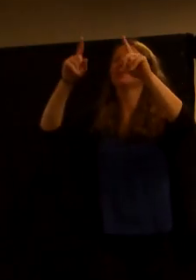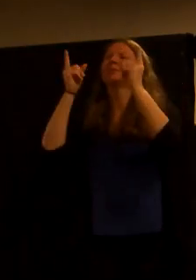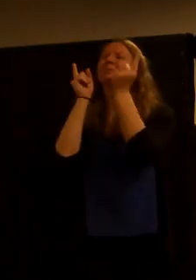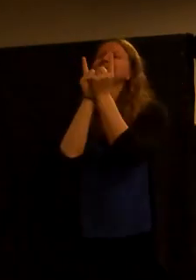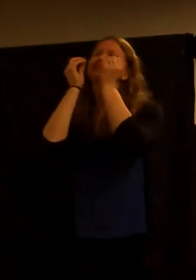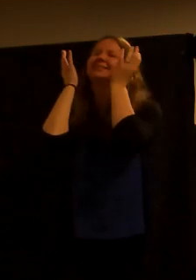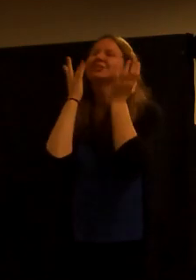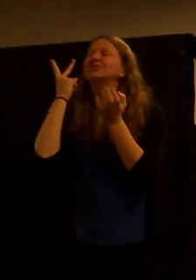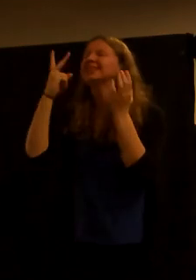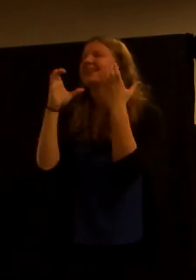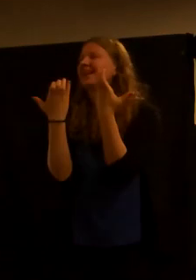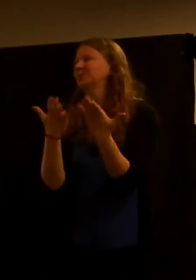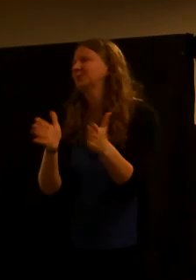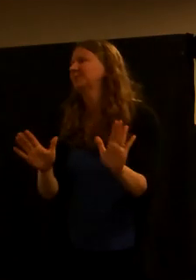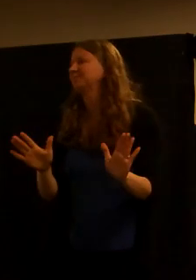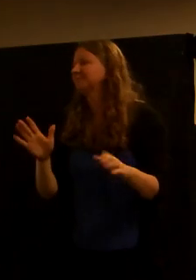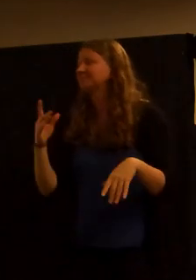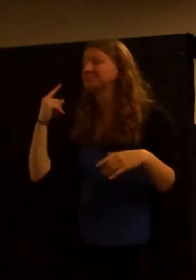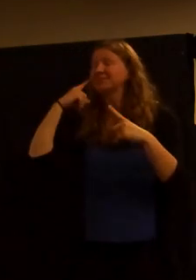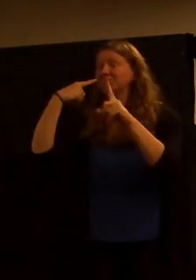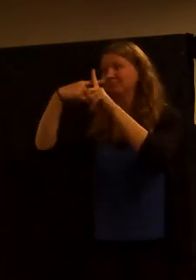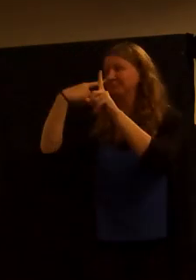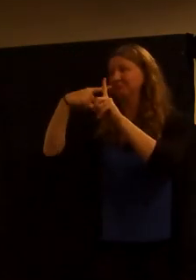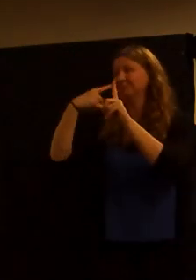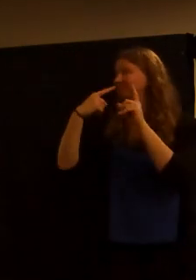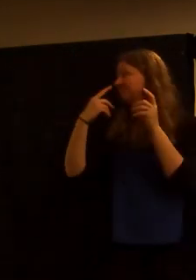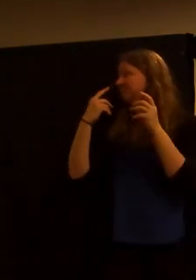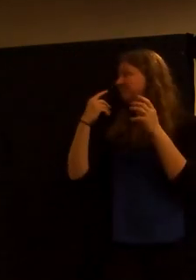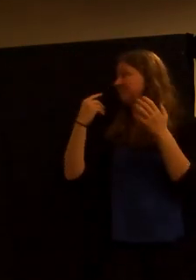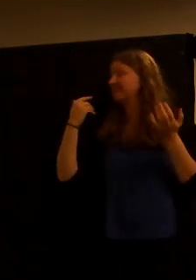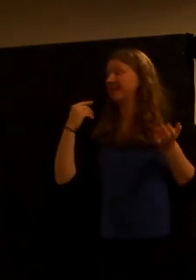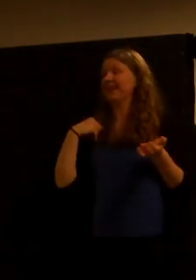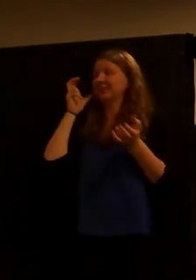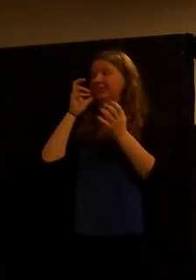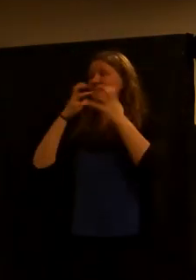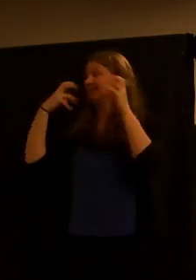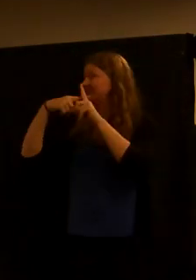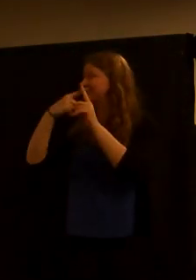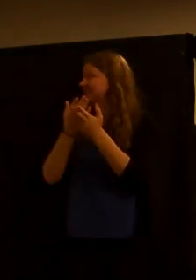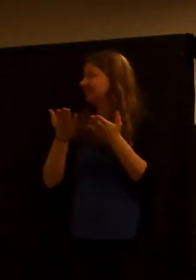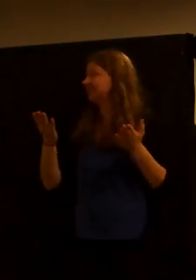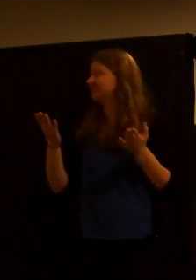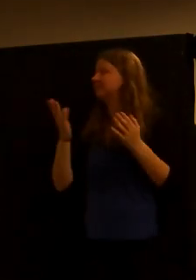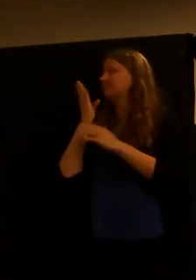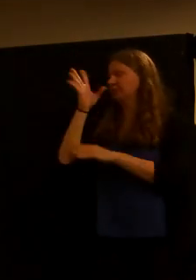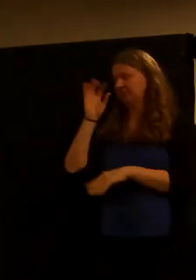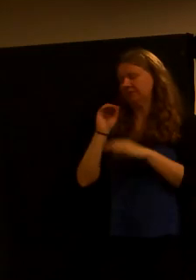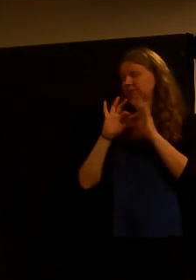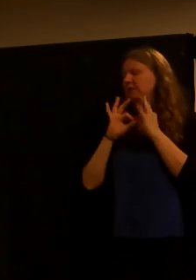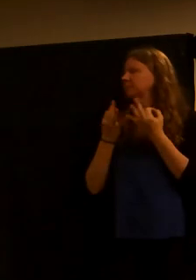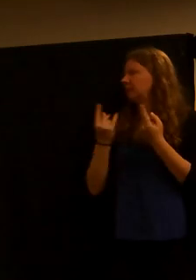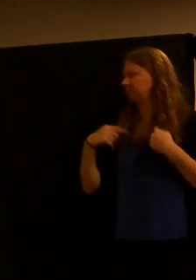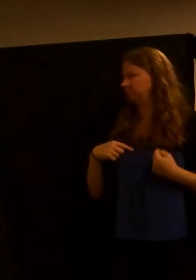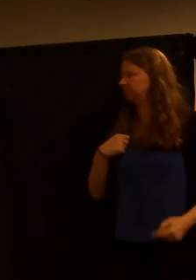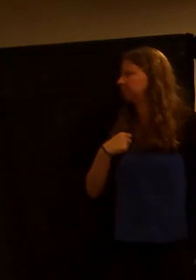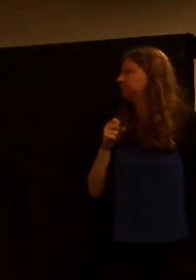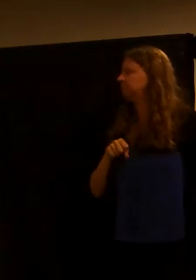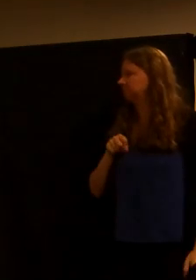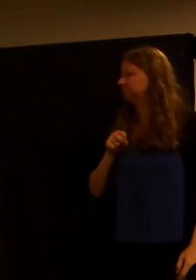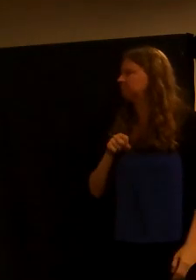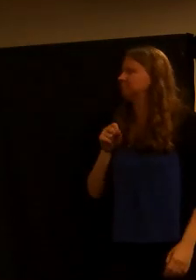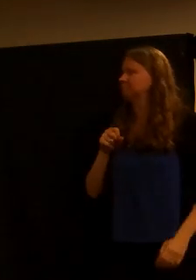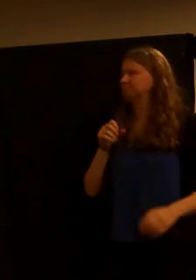when school was out, the families were able to meet their students and go meet the teachers. So it really was positive. I think there were a lot of